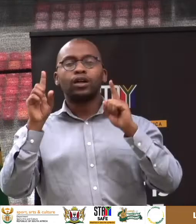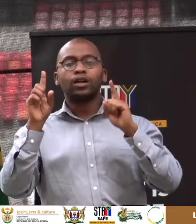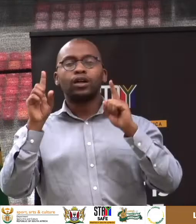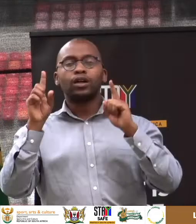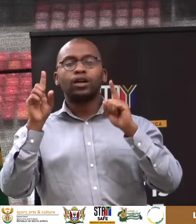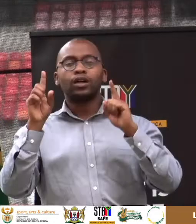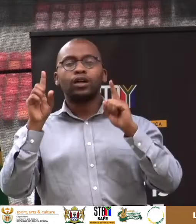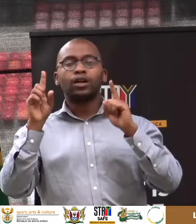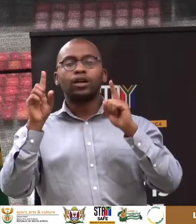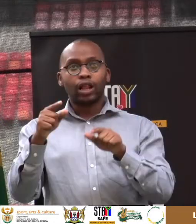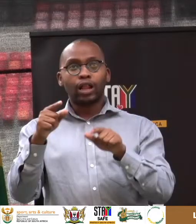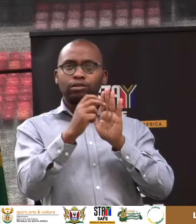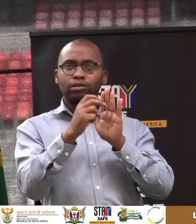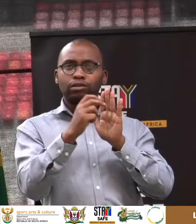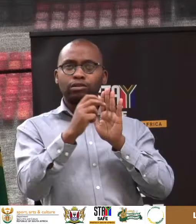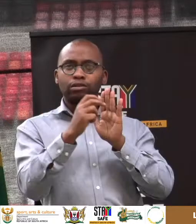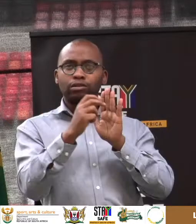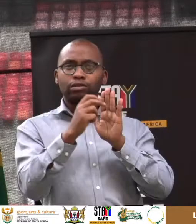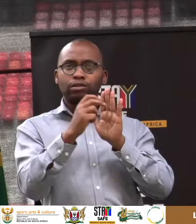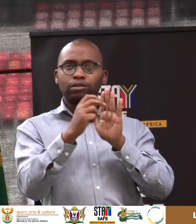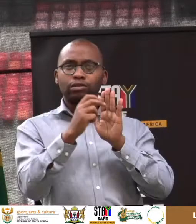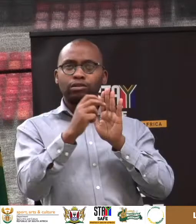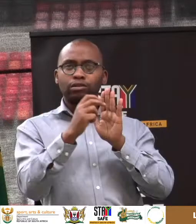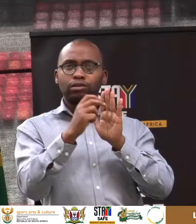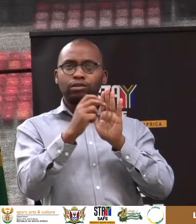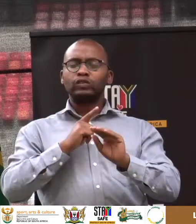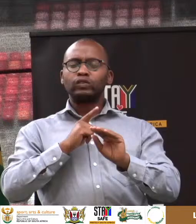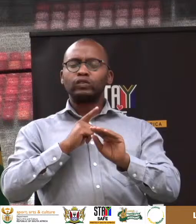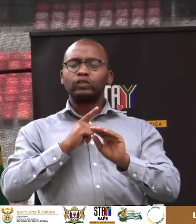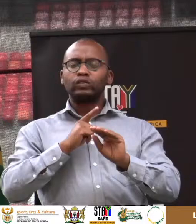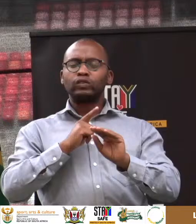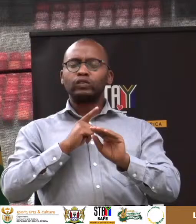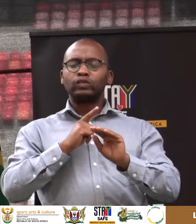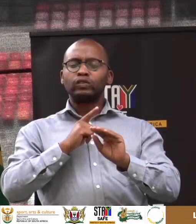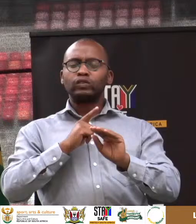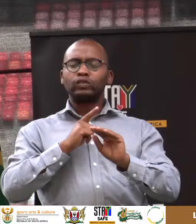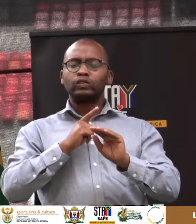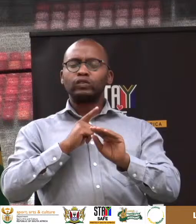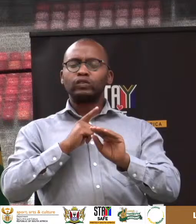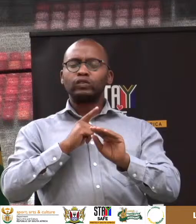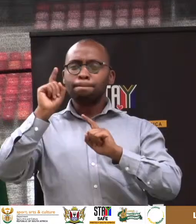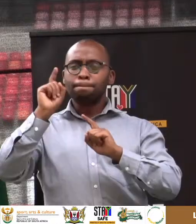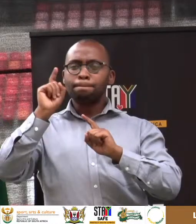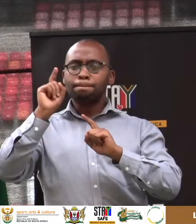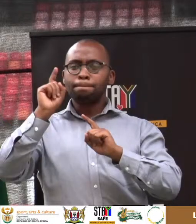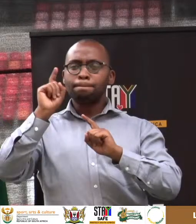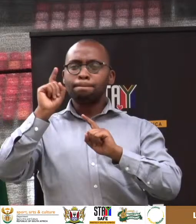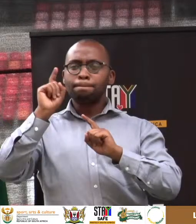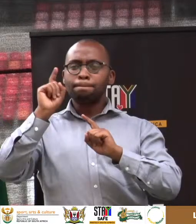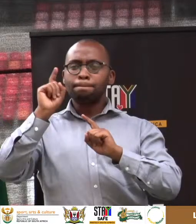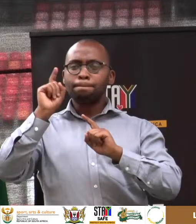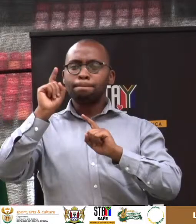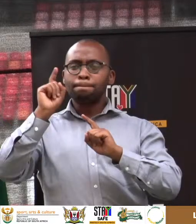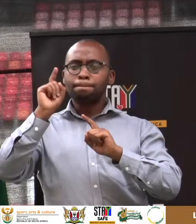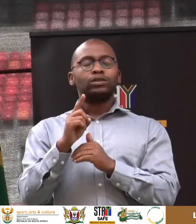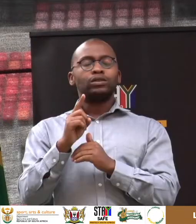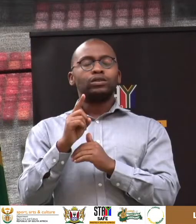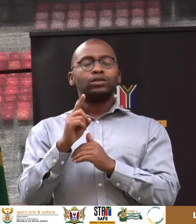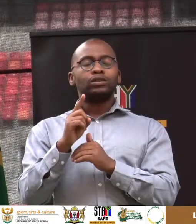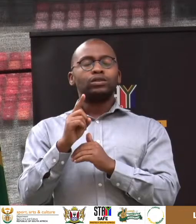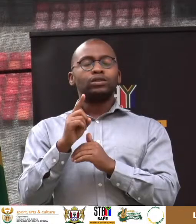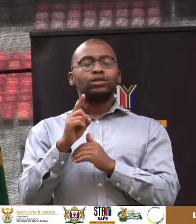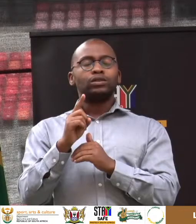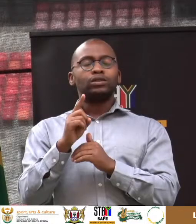level 1 restriction. Mask, washing of hands, and social distancing. They continue to conduct tests on people who might have been